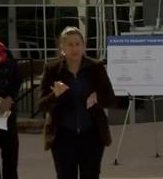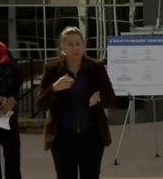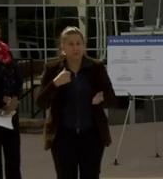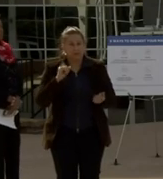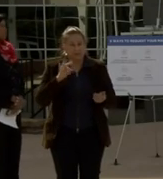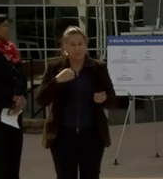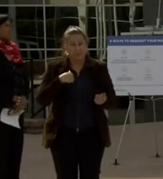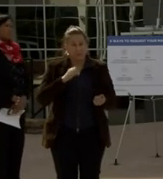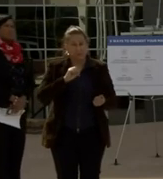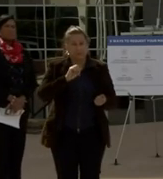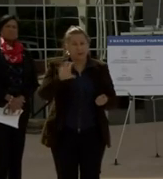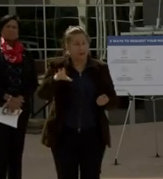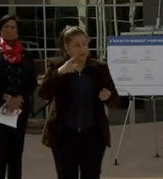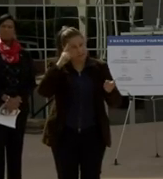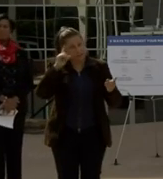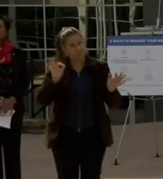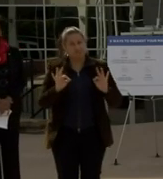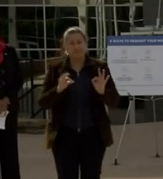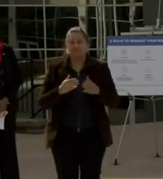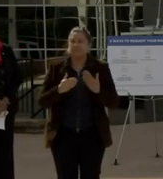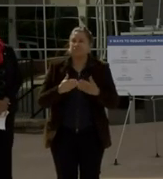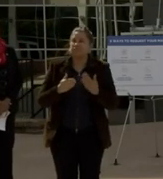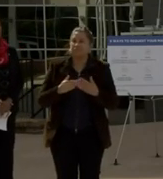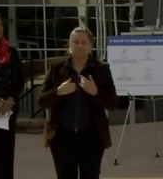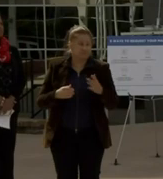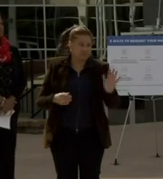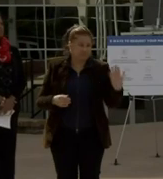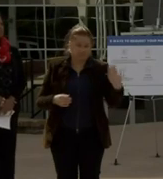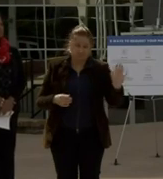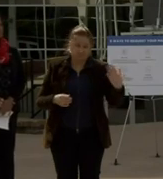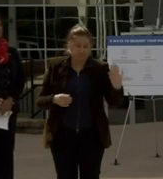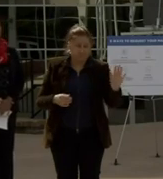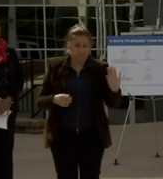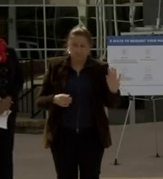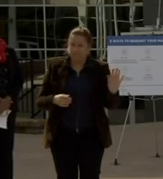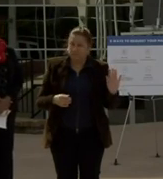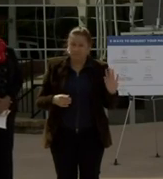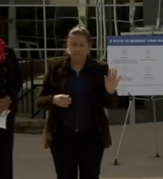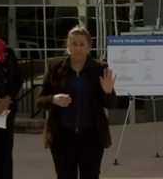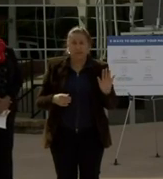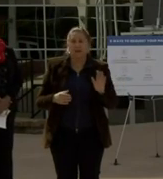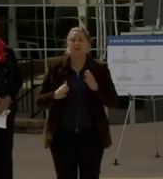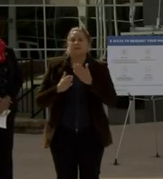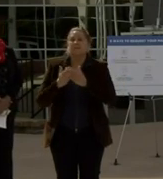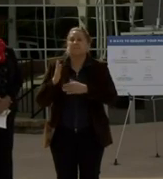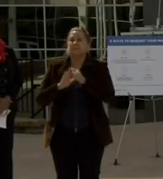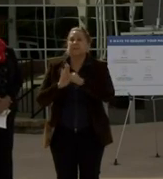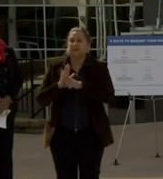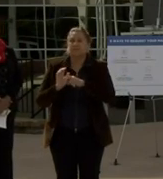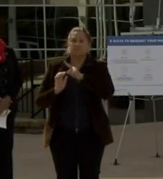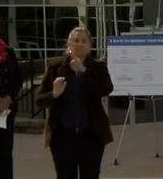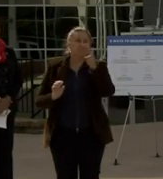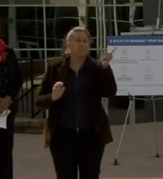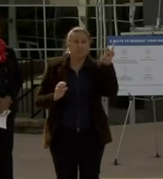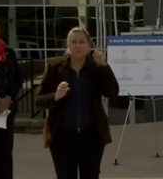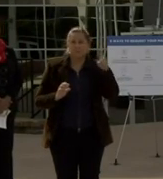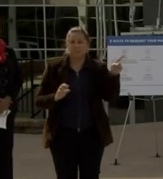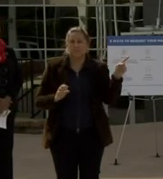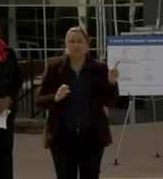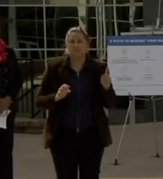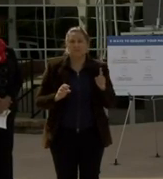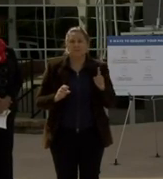sounded simple to me as well, there are a couple of states that actually do that, and one is Washington, the state of